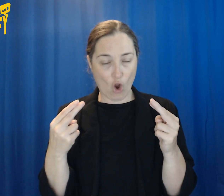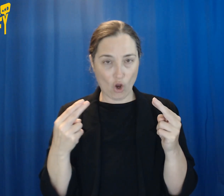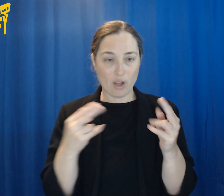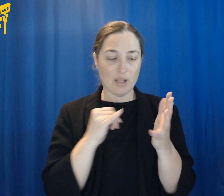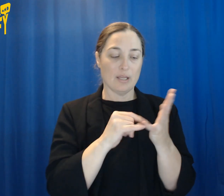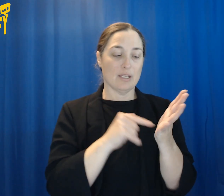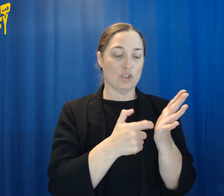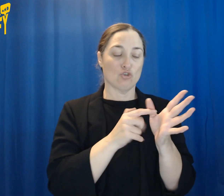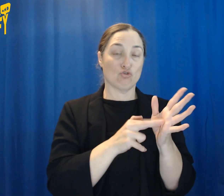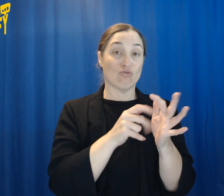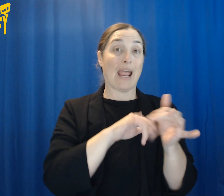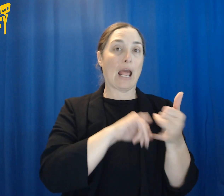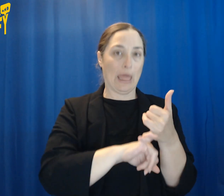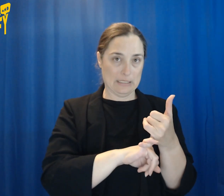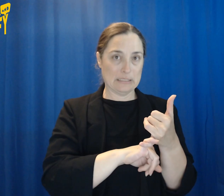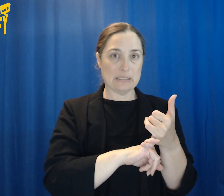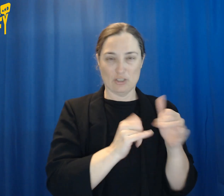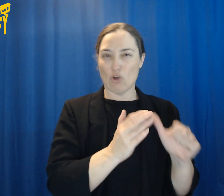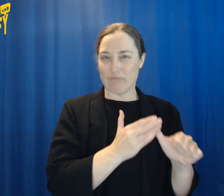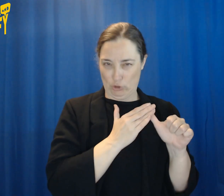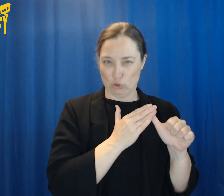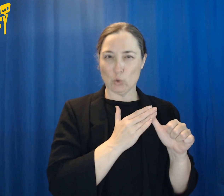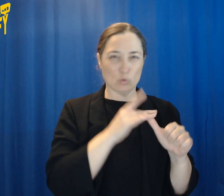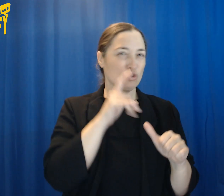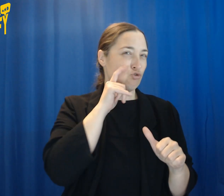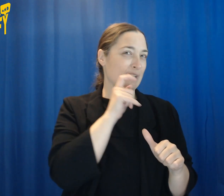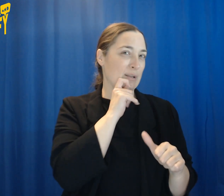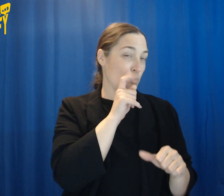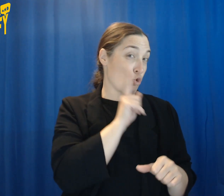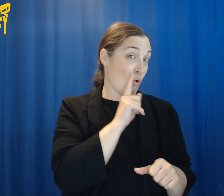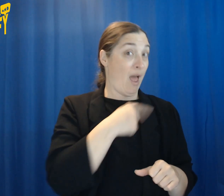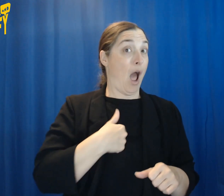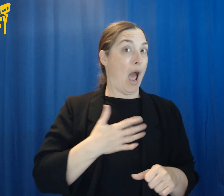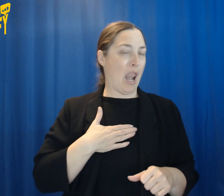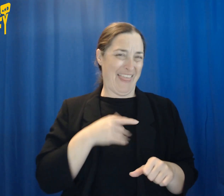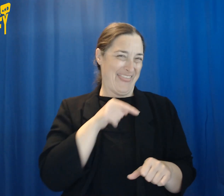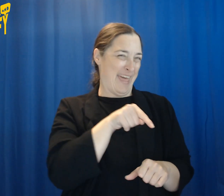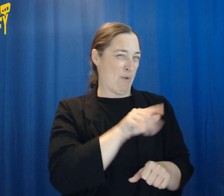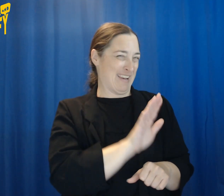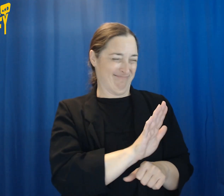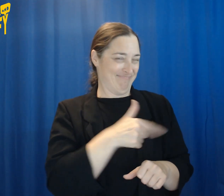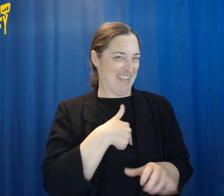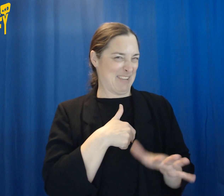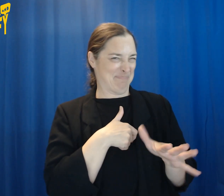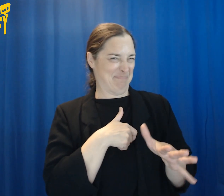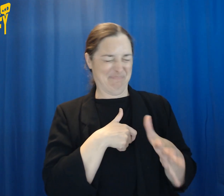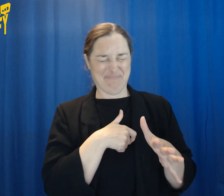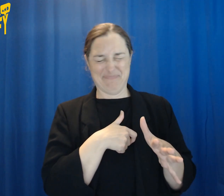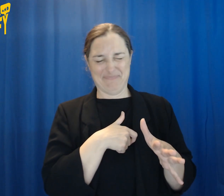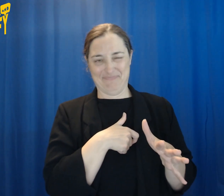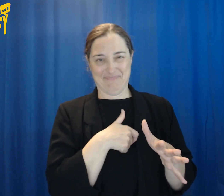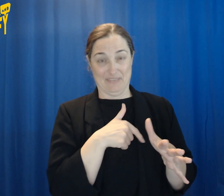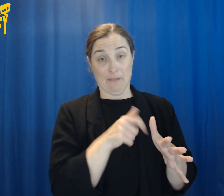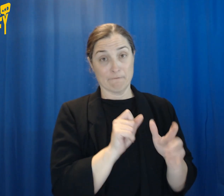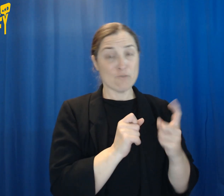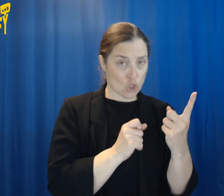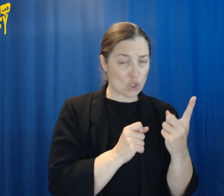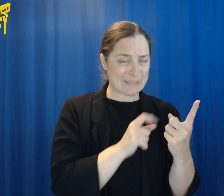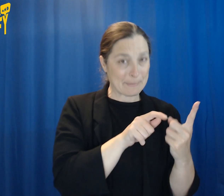song called Strange Little Girl. But the version that I like, I don't like the Stranglers version, who wrote it first. It's the Tori